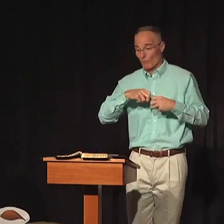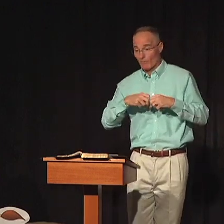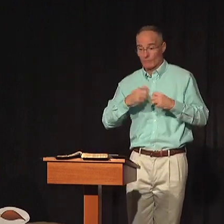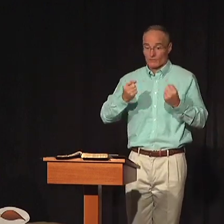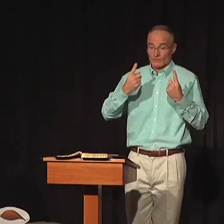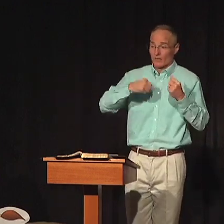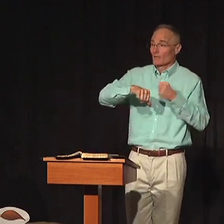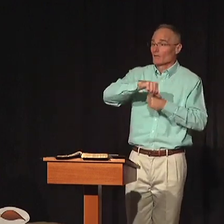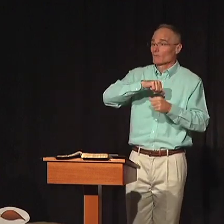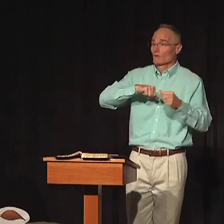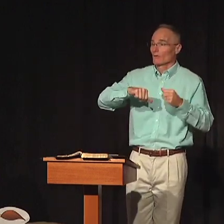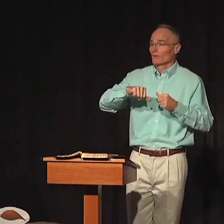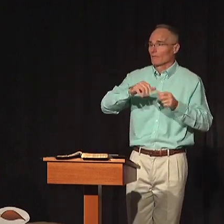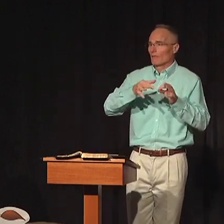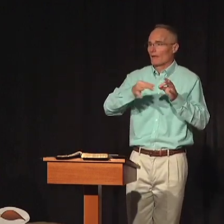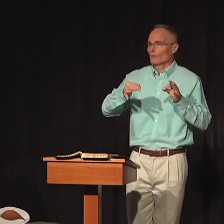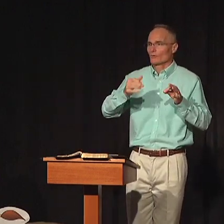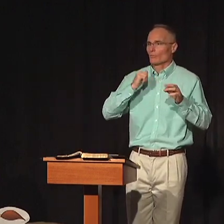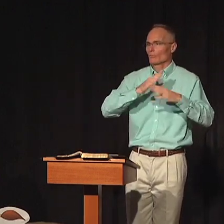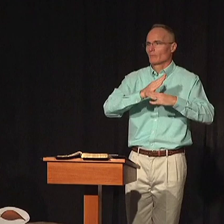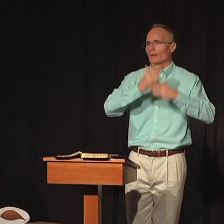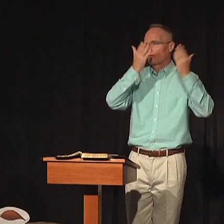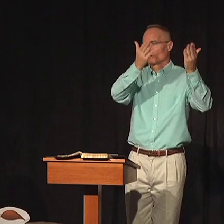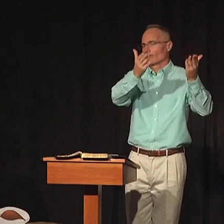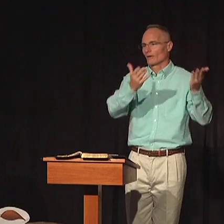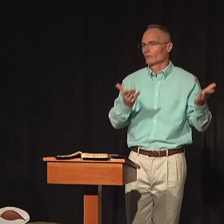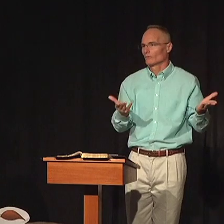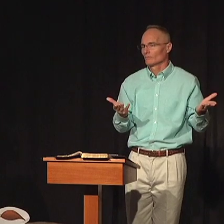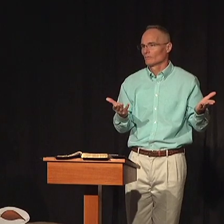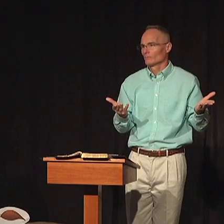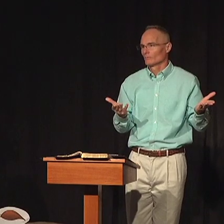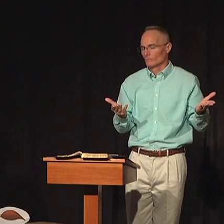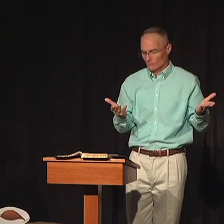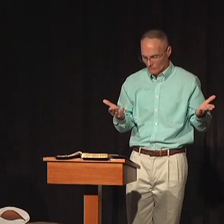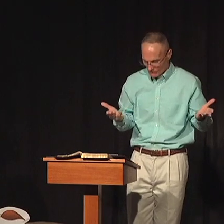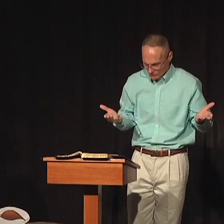First of all, we won't have a problem understanding each other. Language will not be a barrier there.